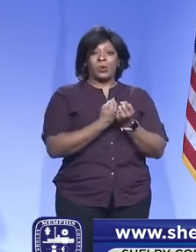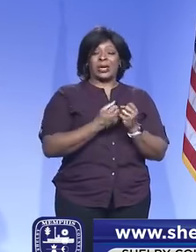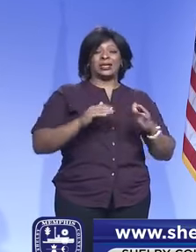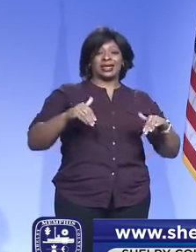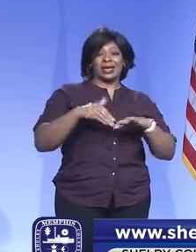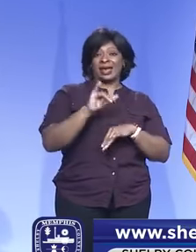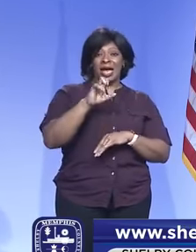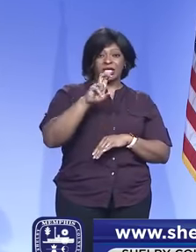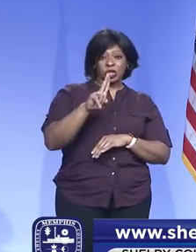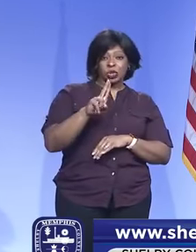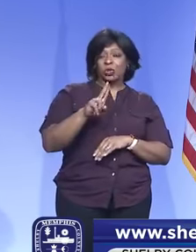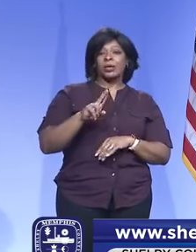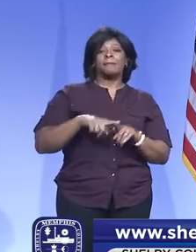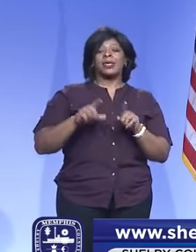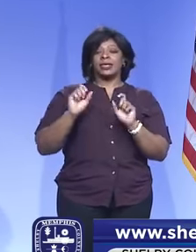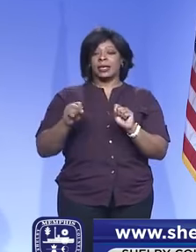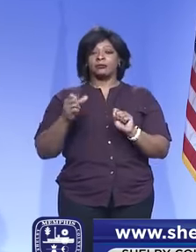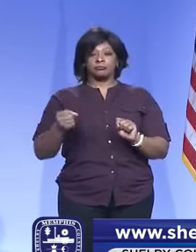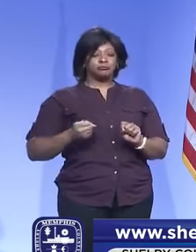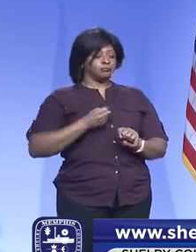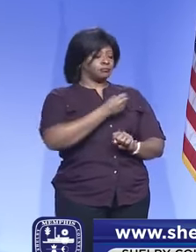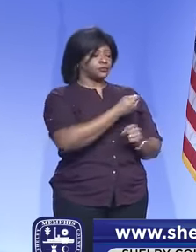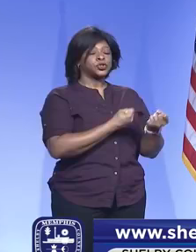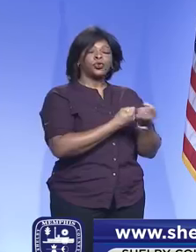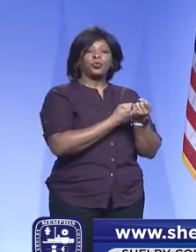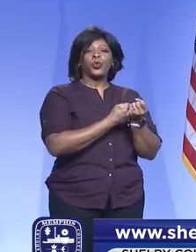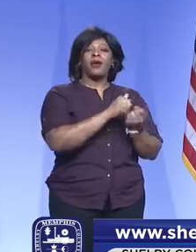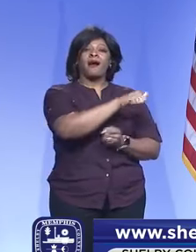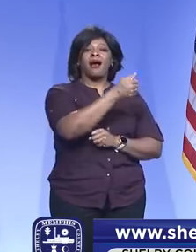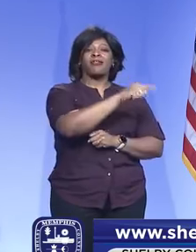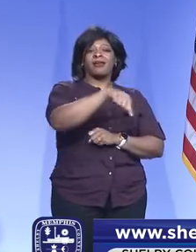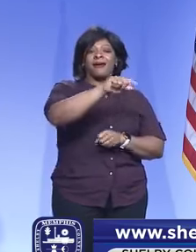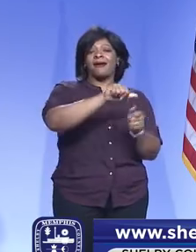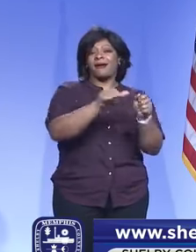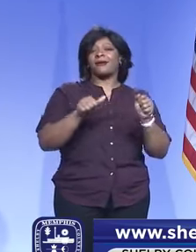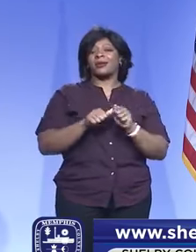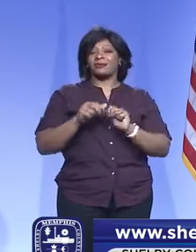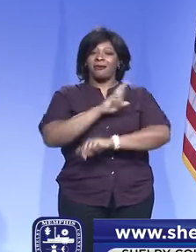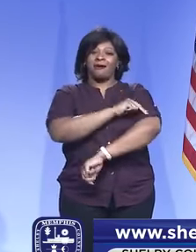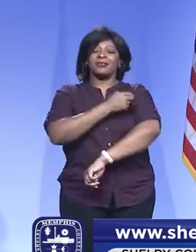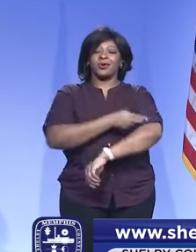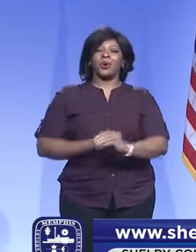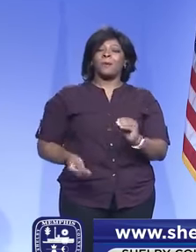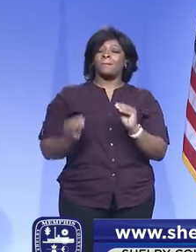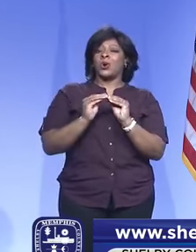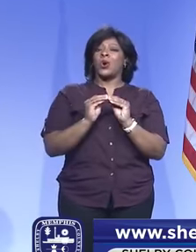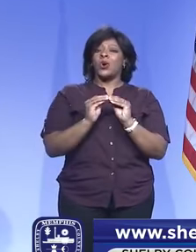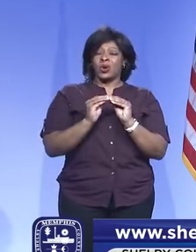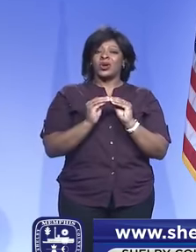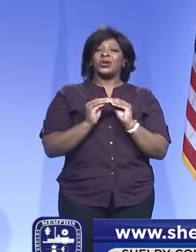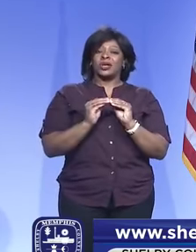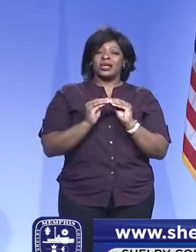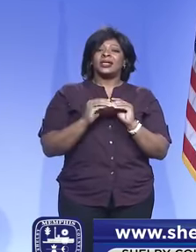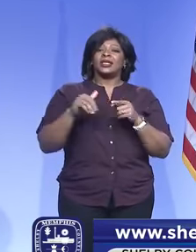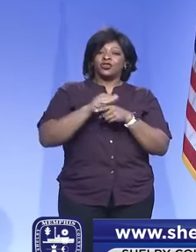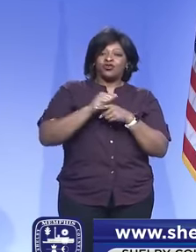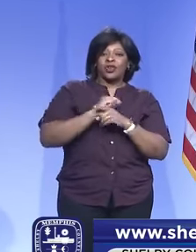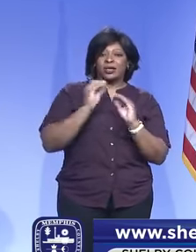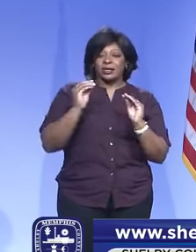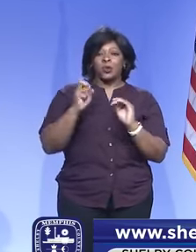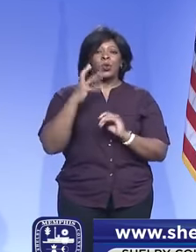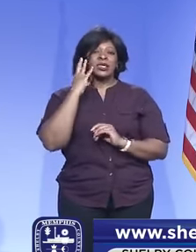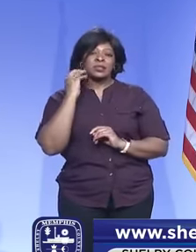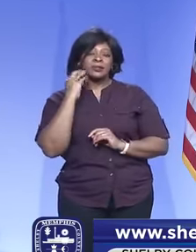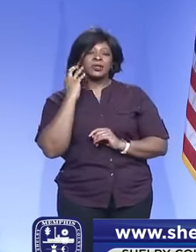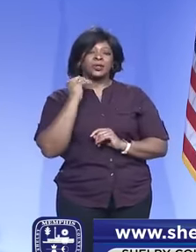in the ICU, but they may be able to provide support elsewhere so that a more either trained or